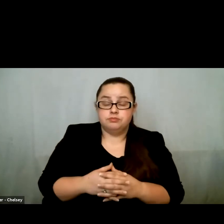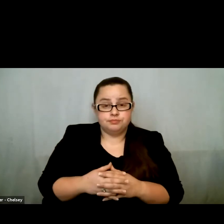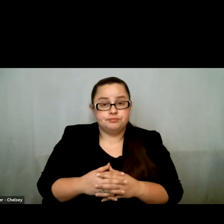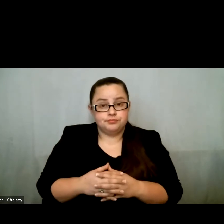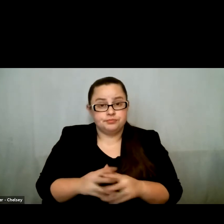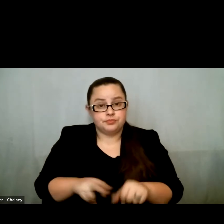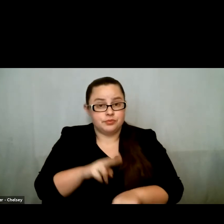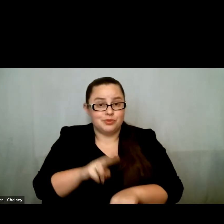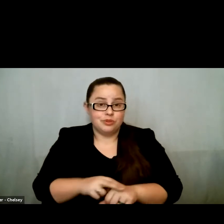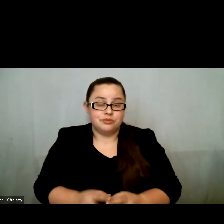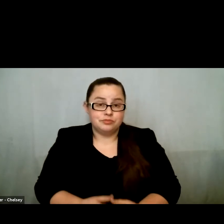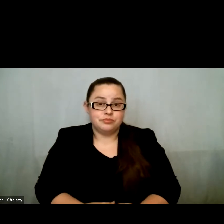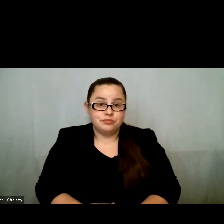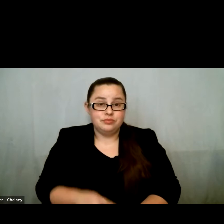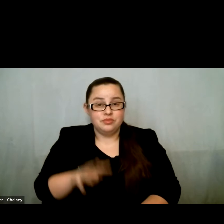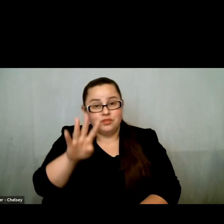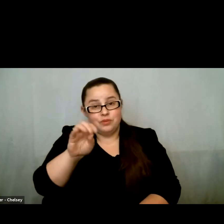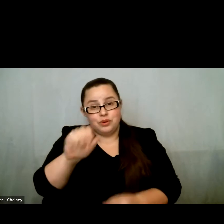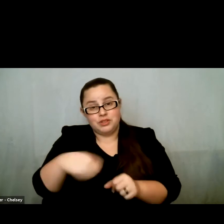are. 40 years later.